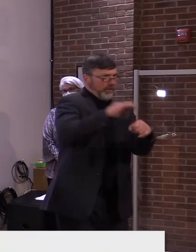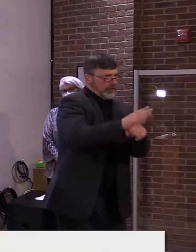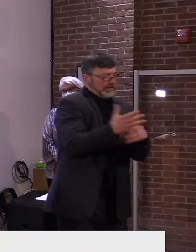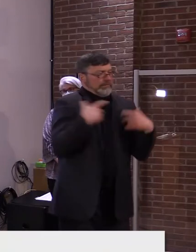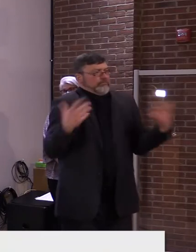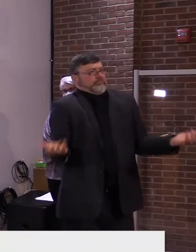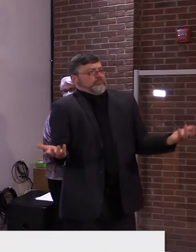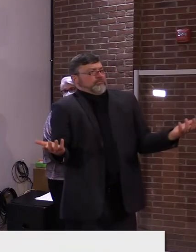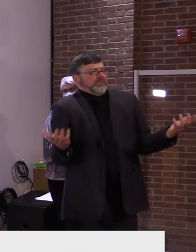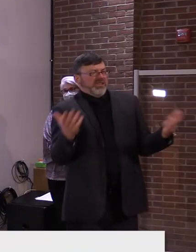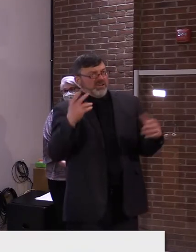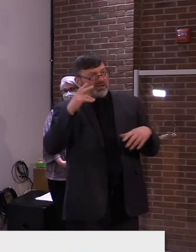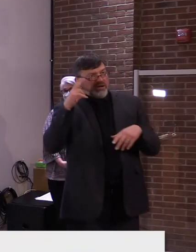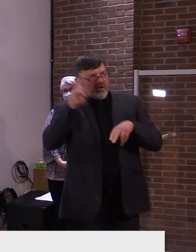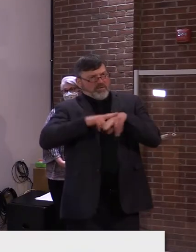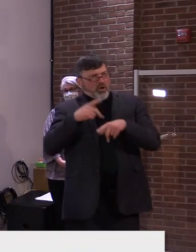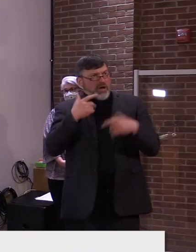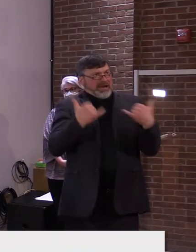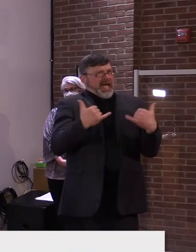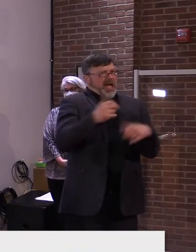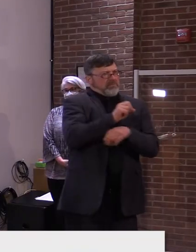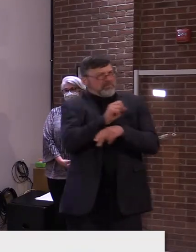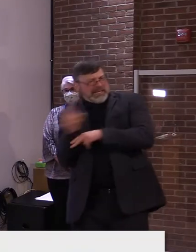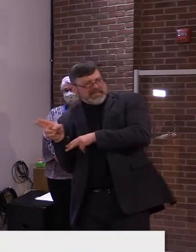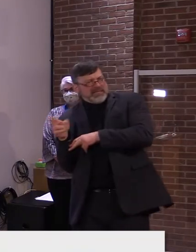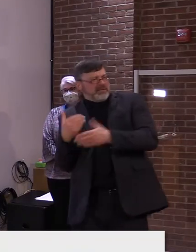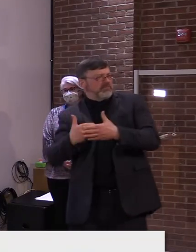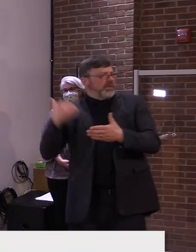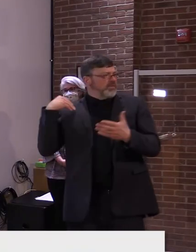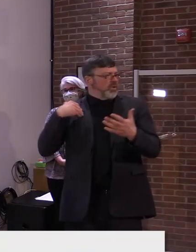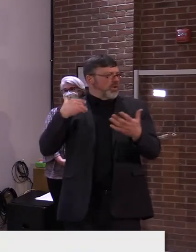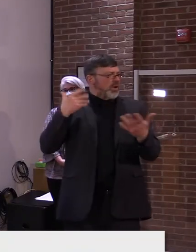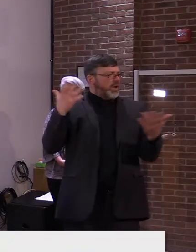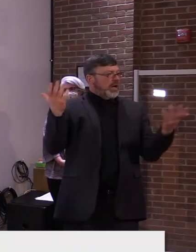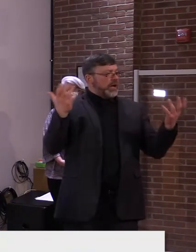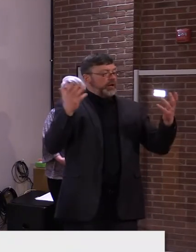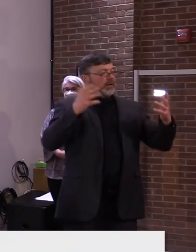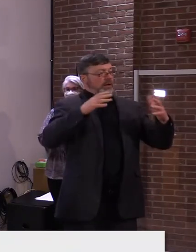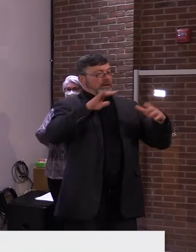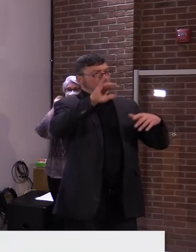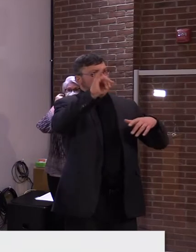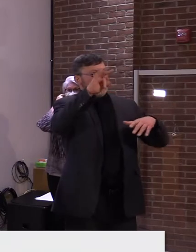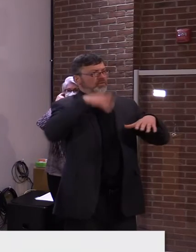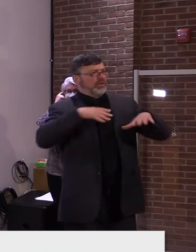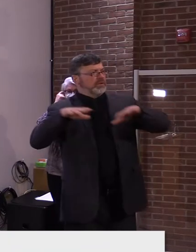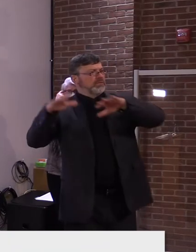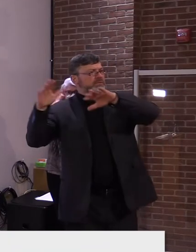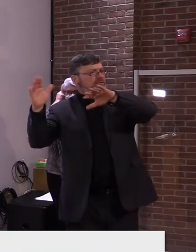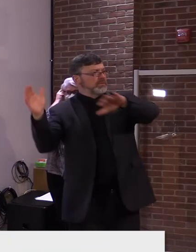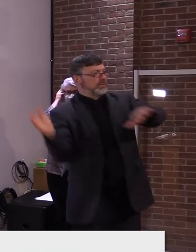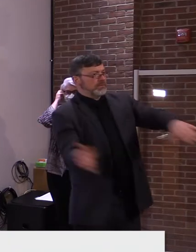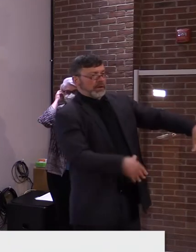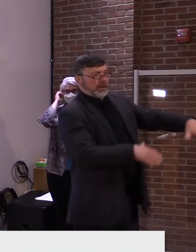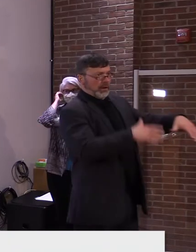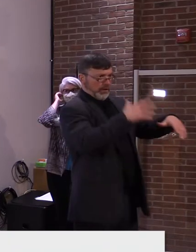just think about our testing enterprise, forget about vaccination. That requires a tremendous amount